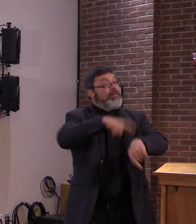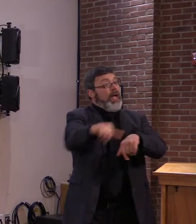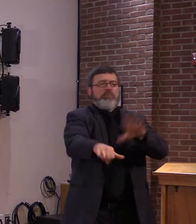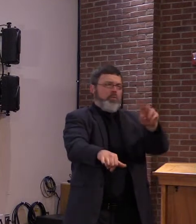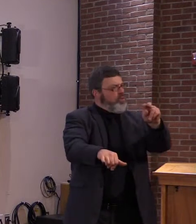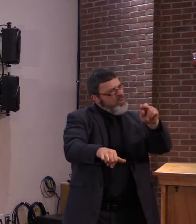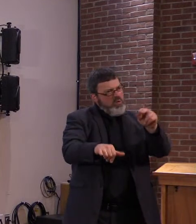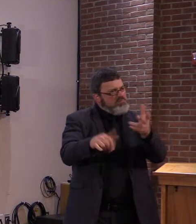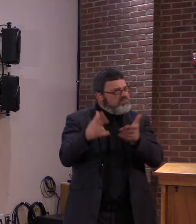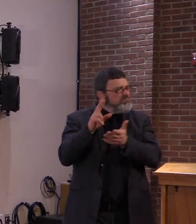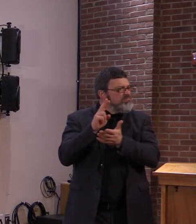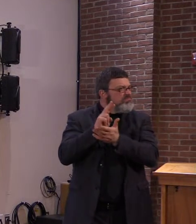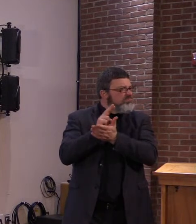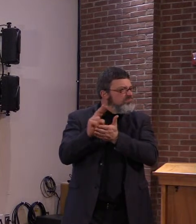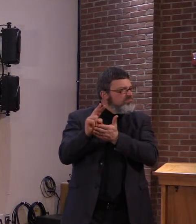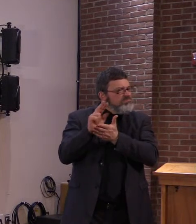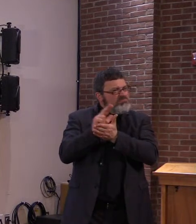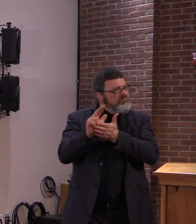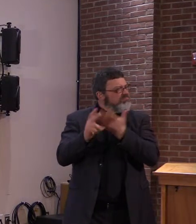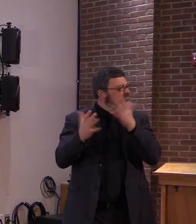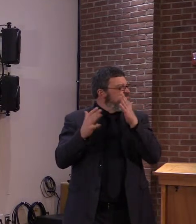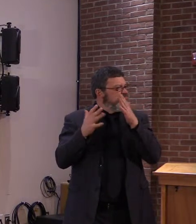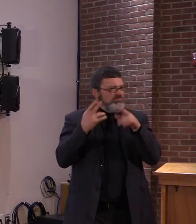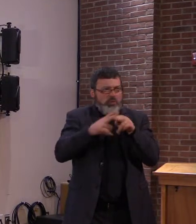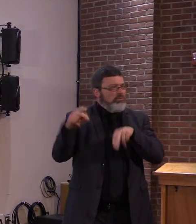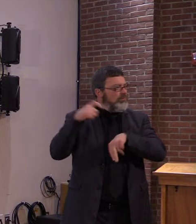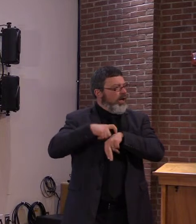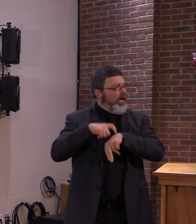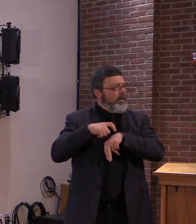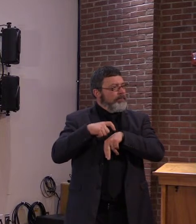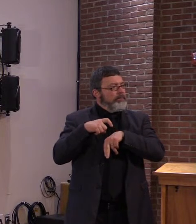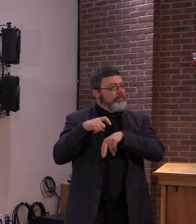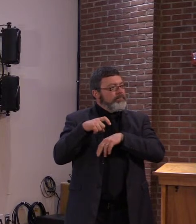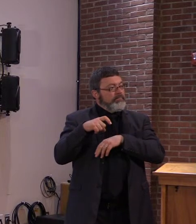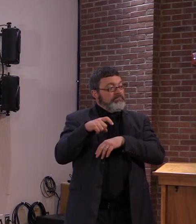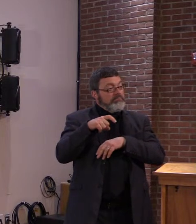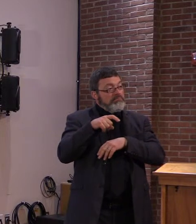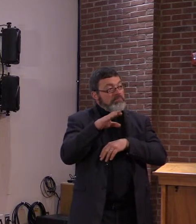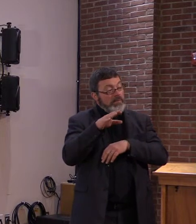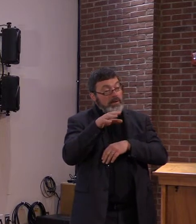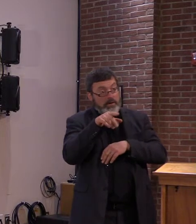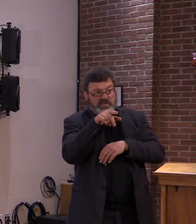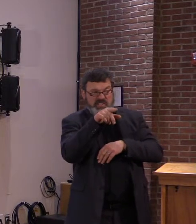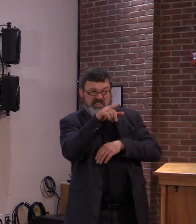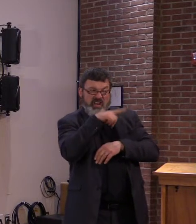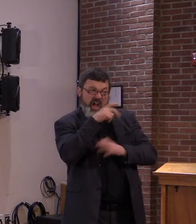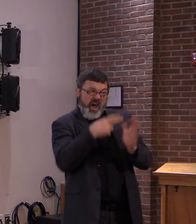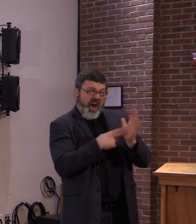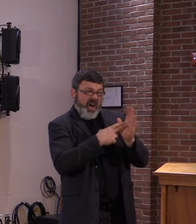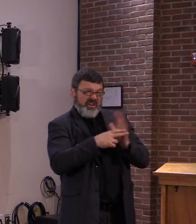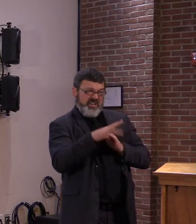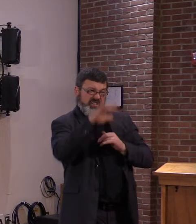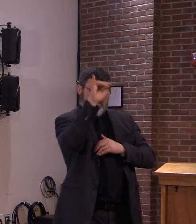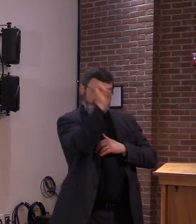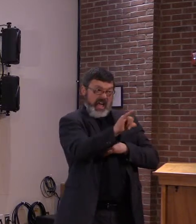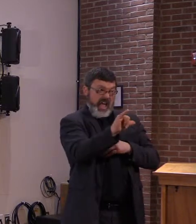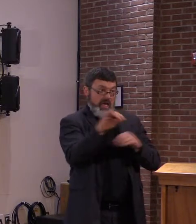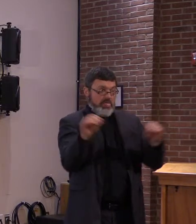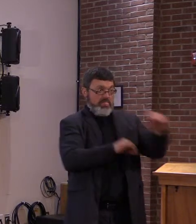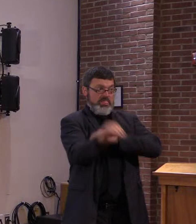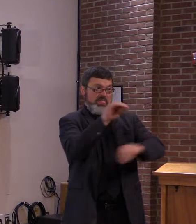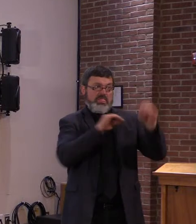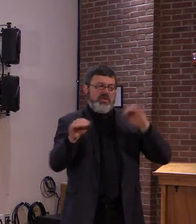else is going to get it from me, et cetera, et cetera." And I just wanted maybe Dr. Levine clarify that whole point, especially as we go inside more. There's got to